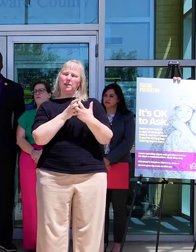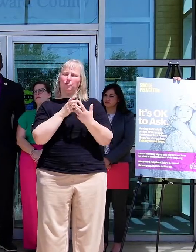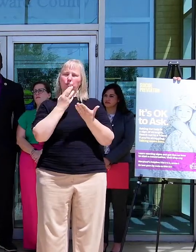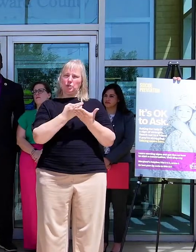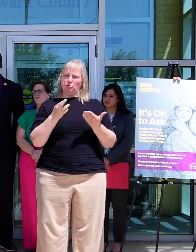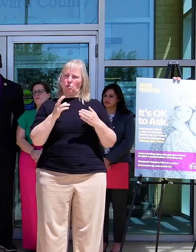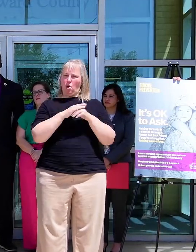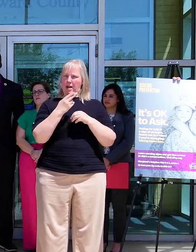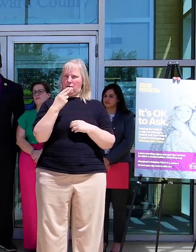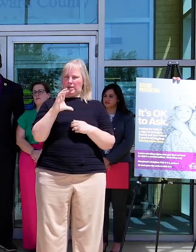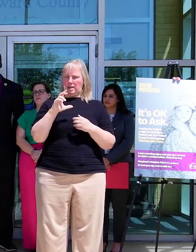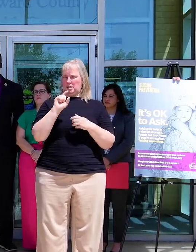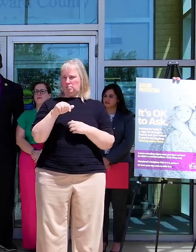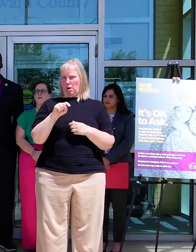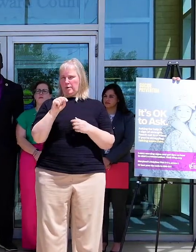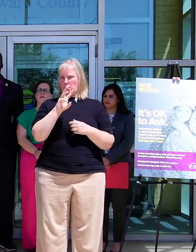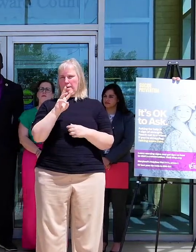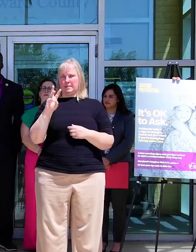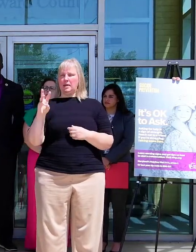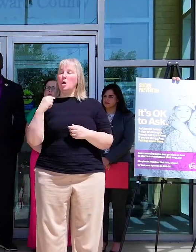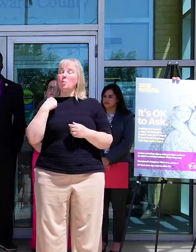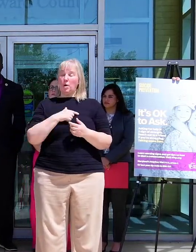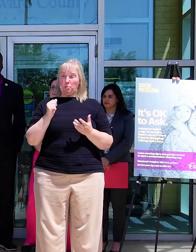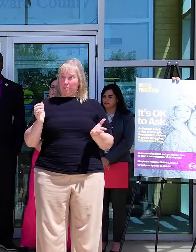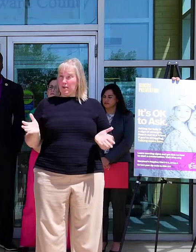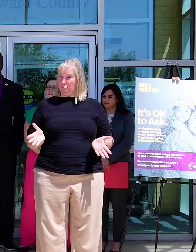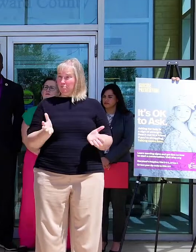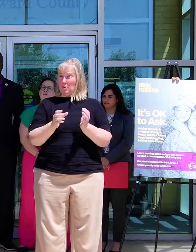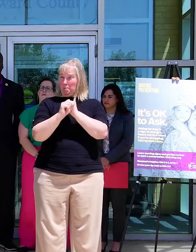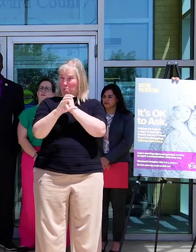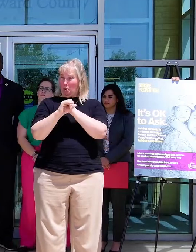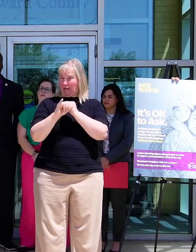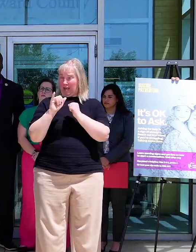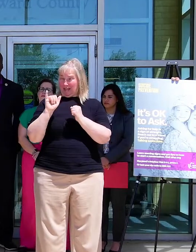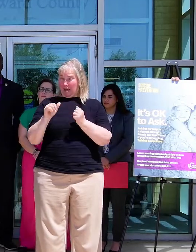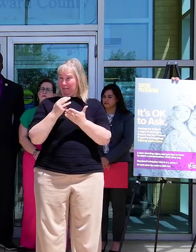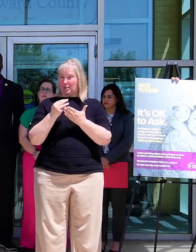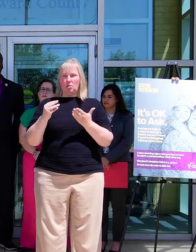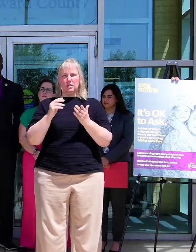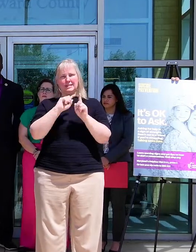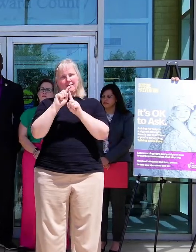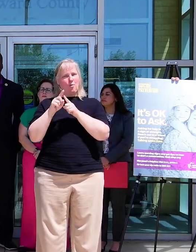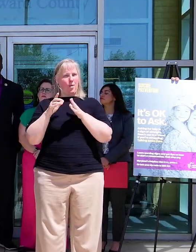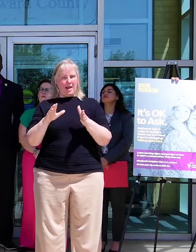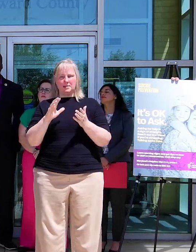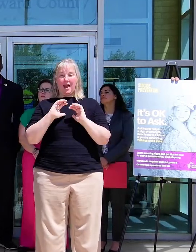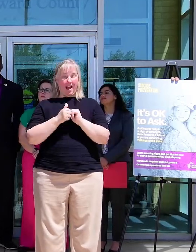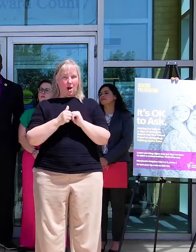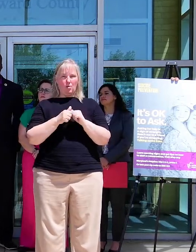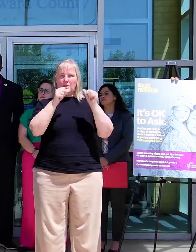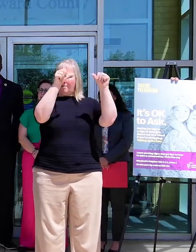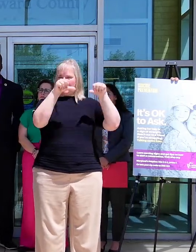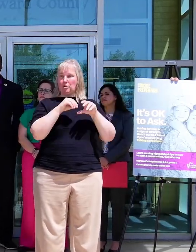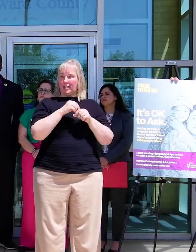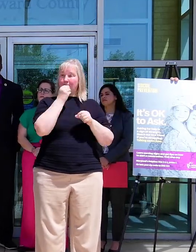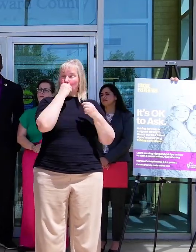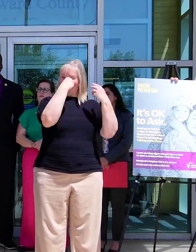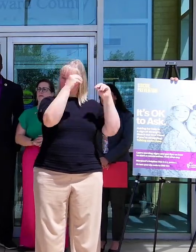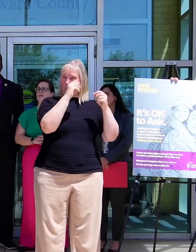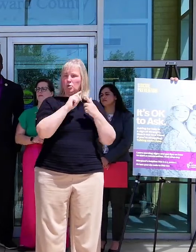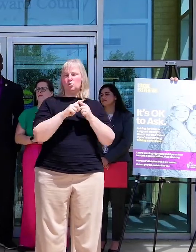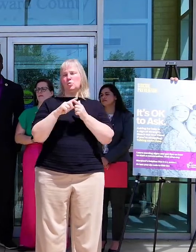Department website. We will be promoting this material in a variety of ways, from flyers in grocery stores to